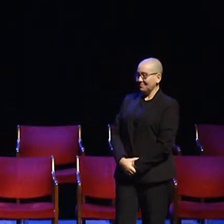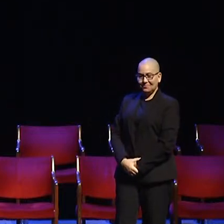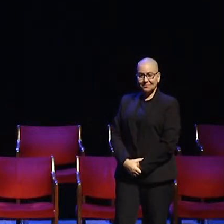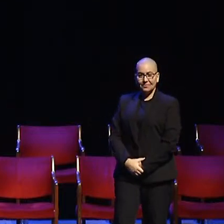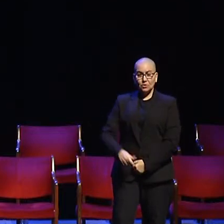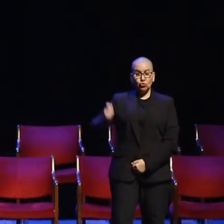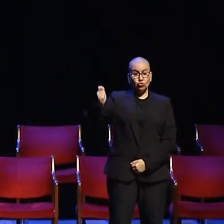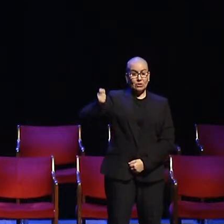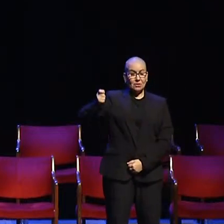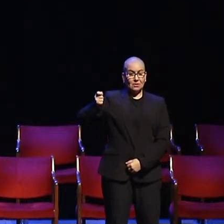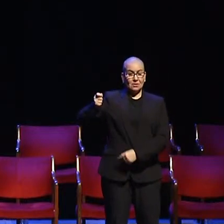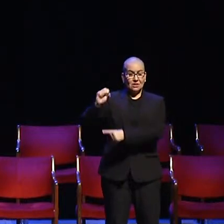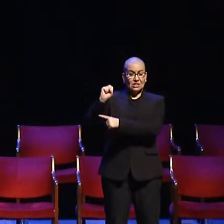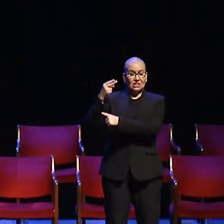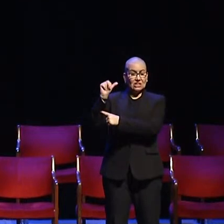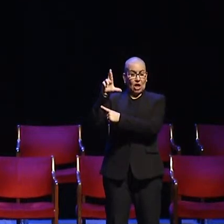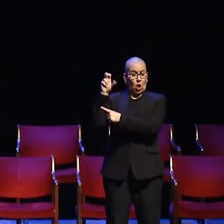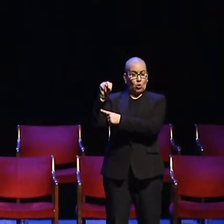Judge Sarah Gruing.